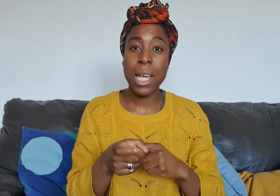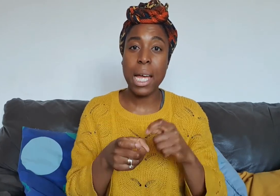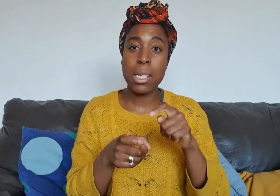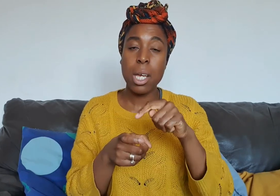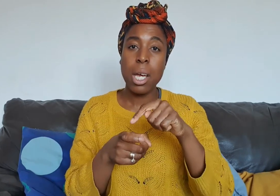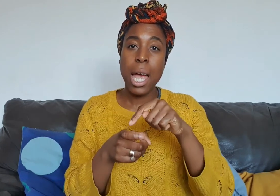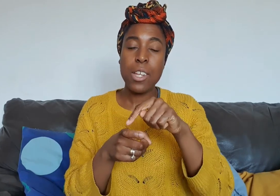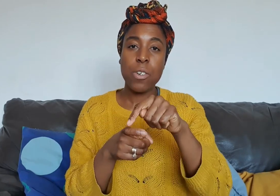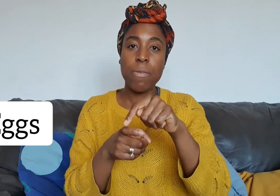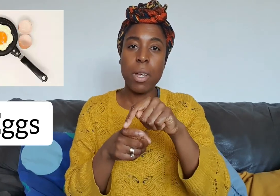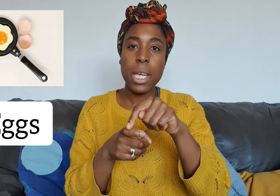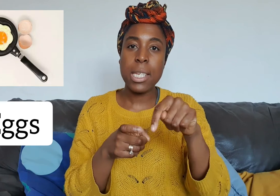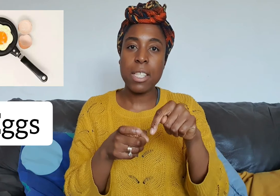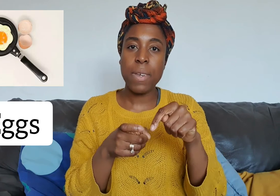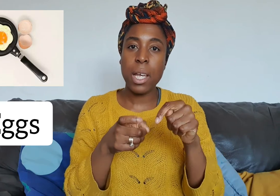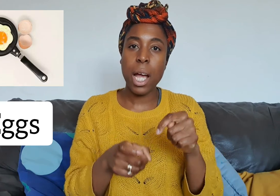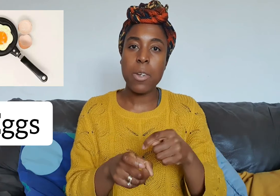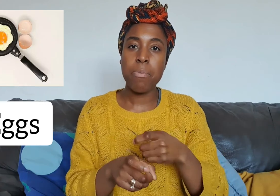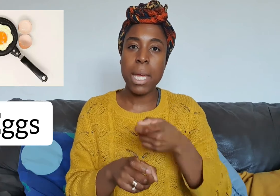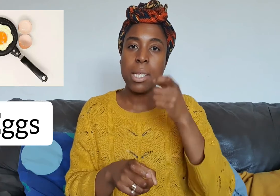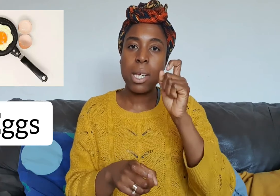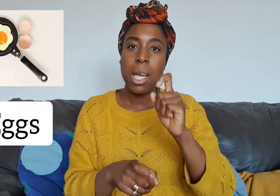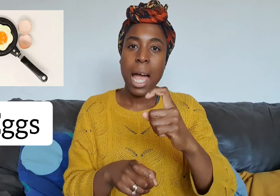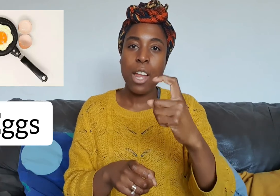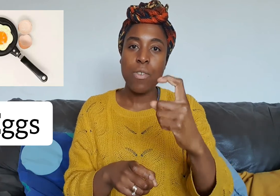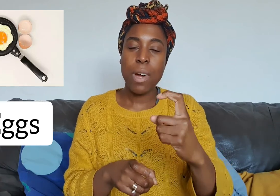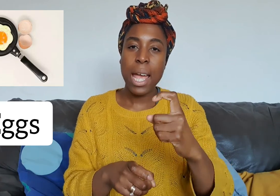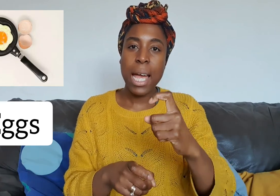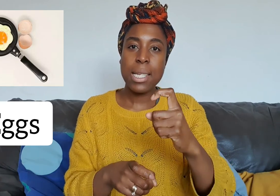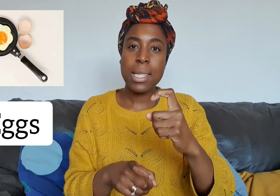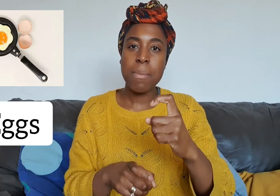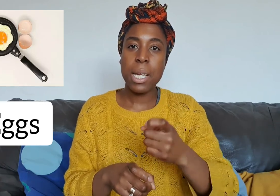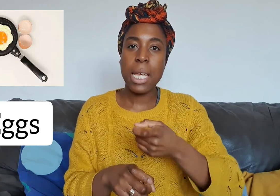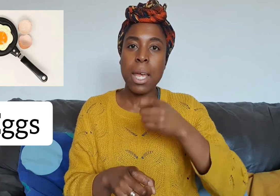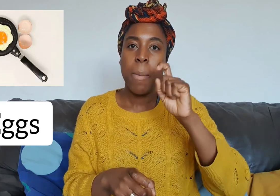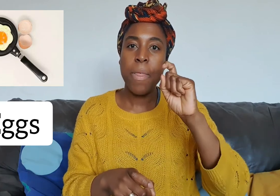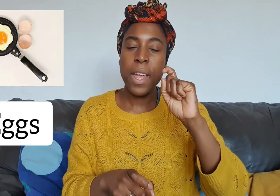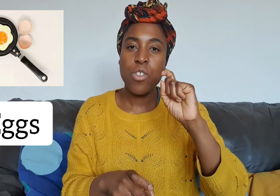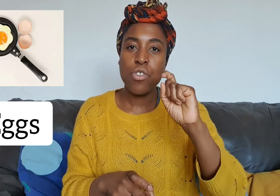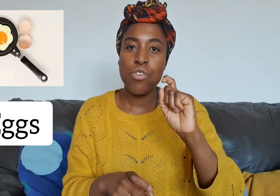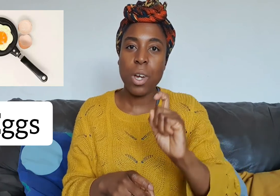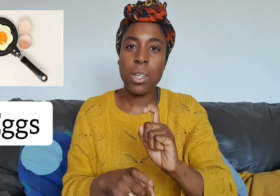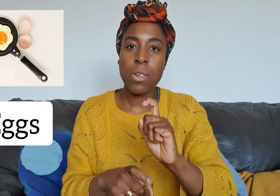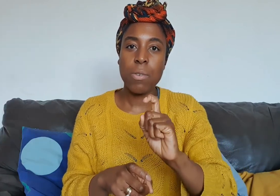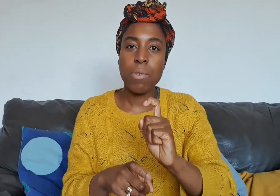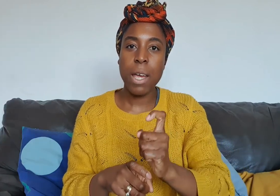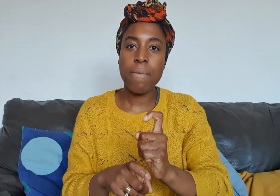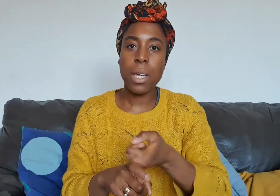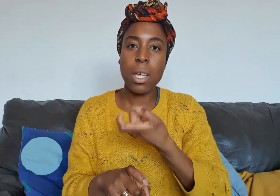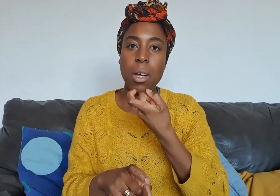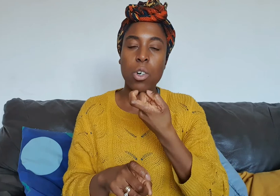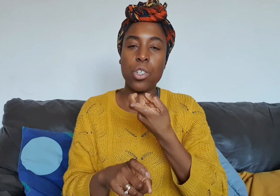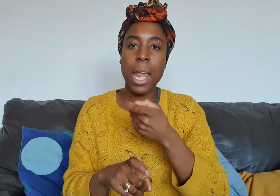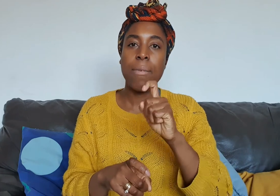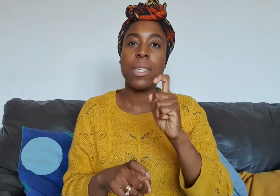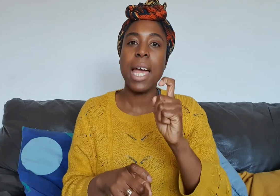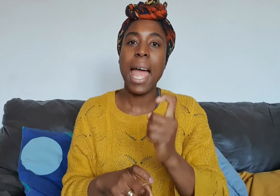hand has your index finger kind of bent, and your right hand similarly, but then you strike your right finger on your left.